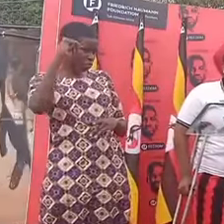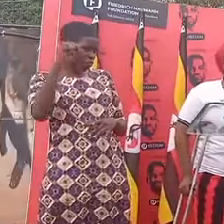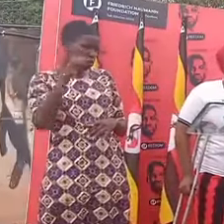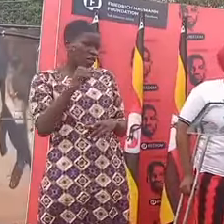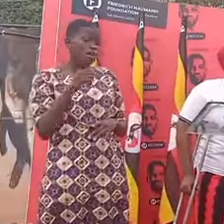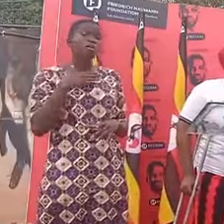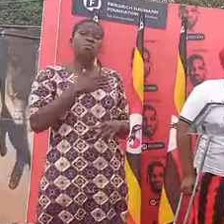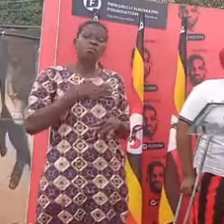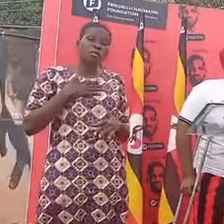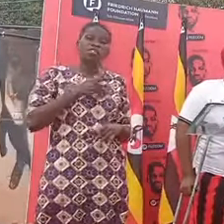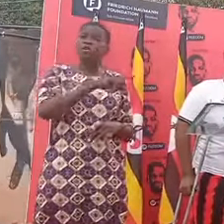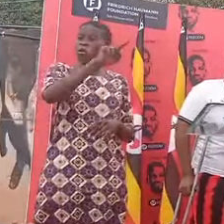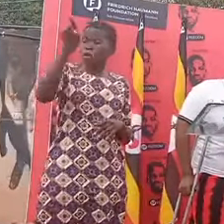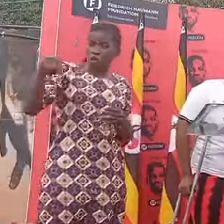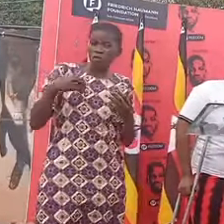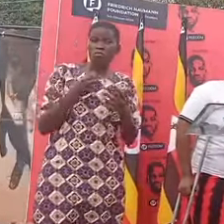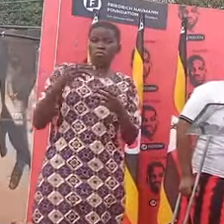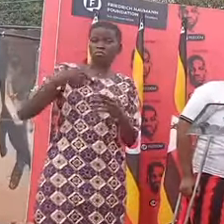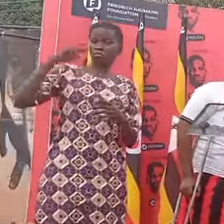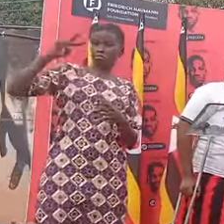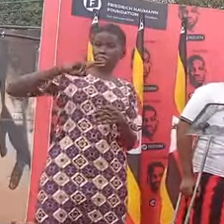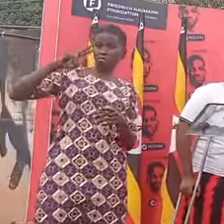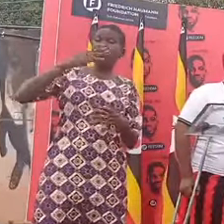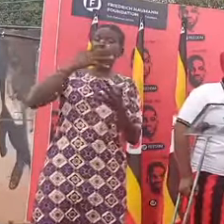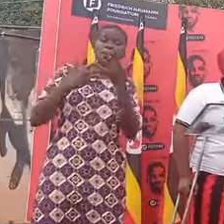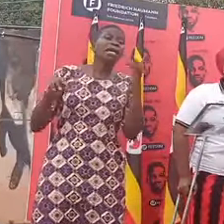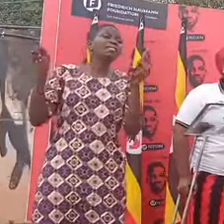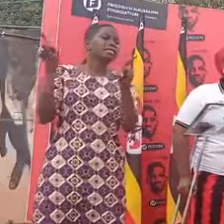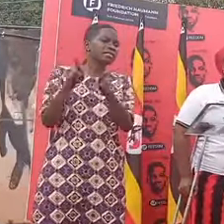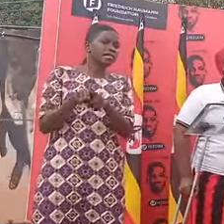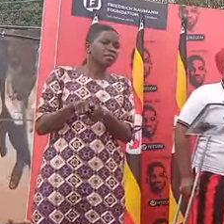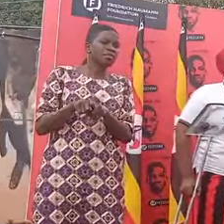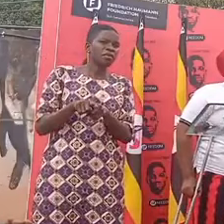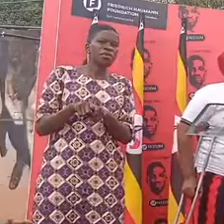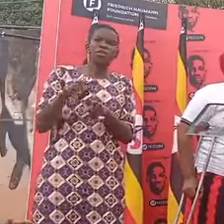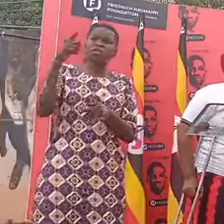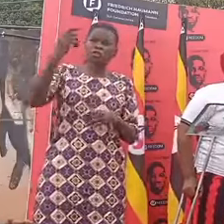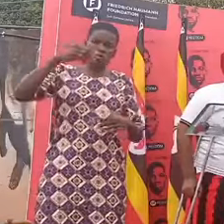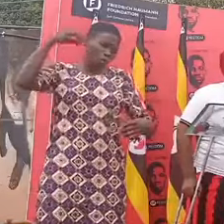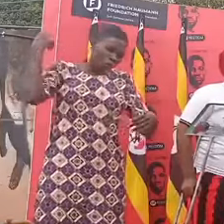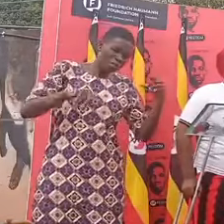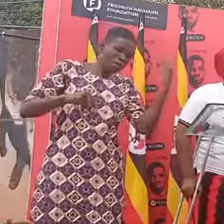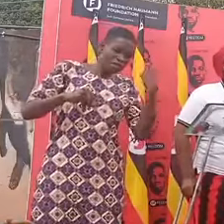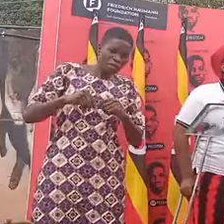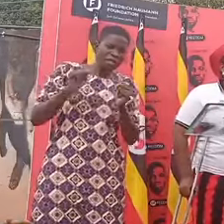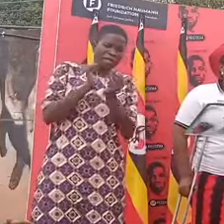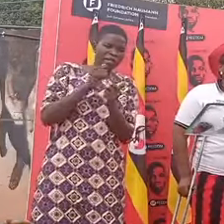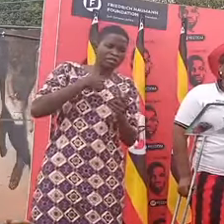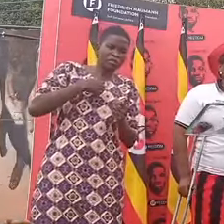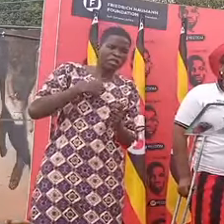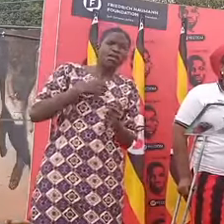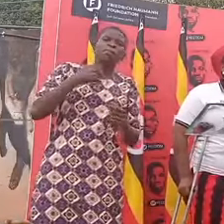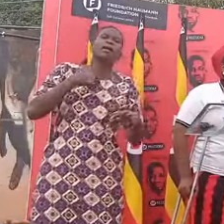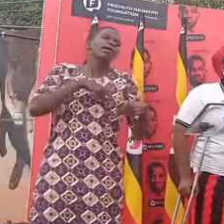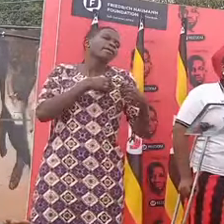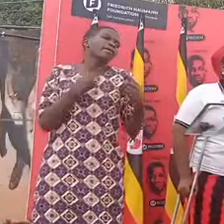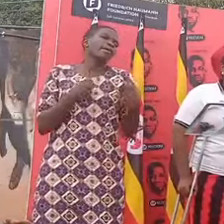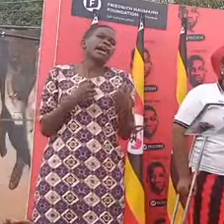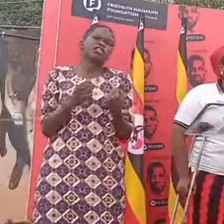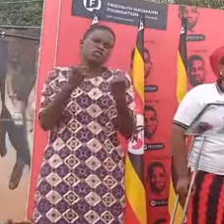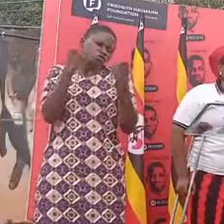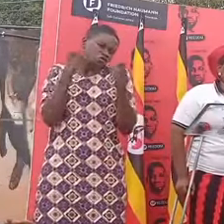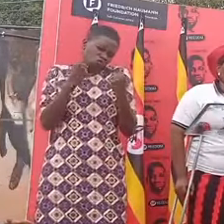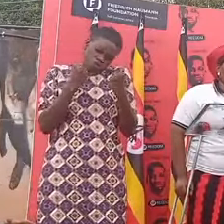tulina omusaayi gwetu. Bino byonna bye mutukola mmwe abatuleetera okubeera nga tetuzikiza. Singa ebintu ebimu mutuleka ne tubeera